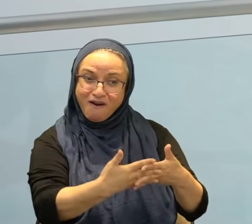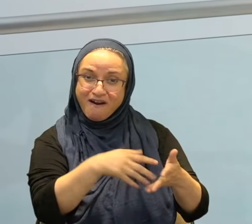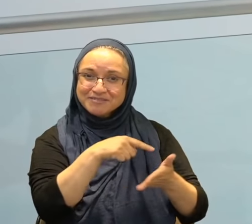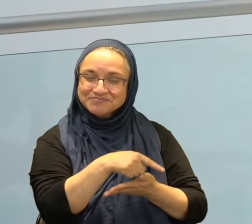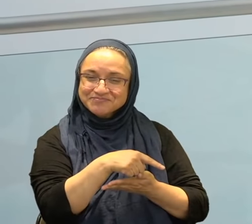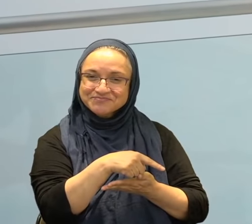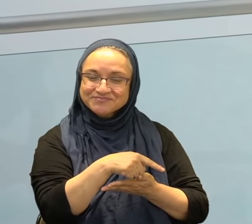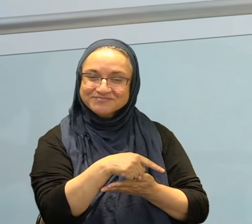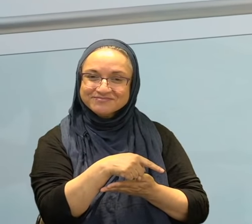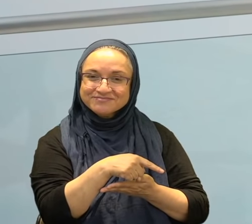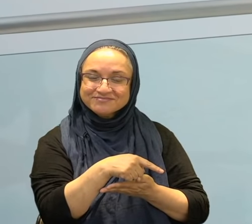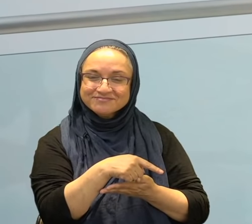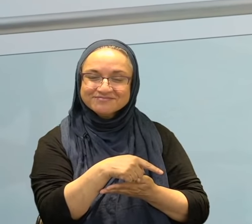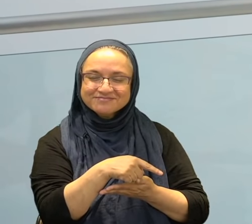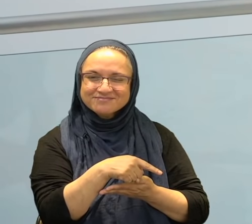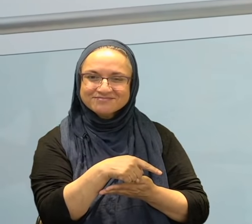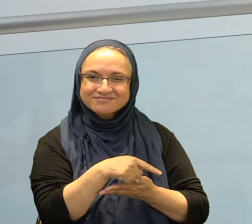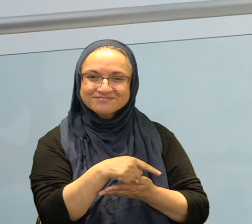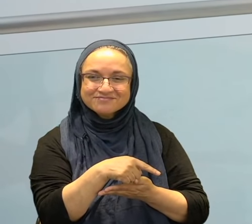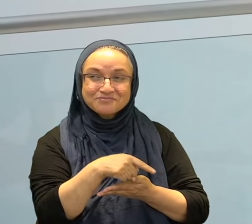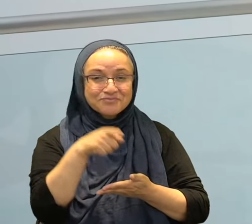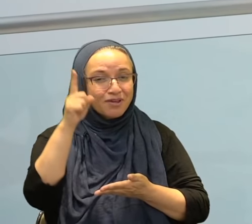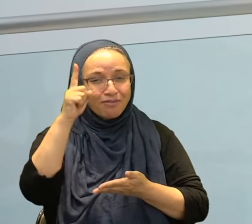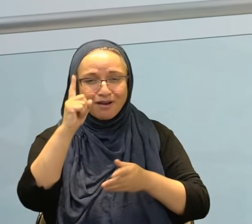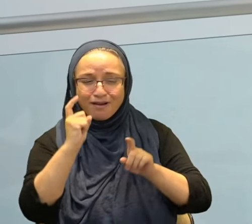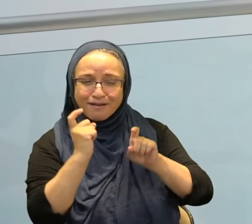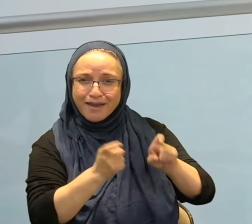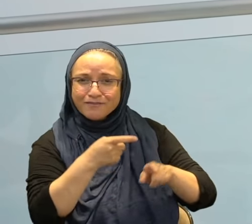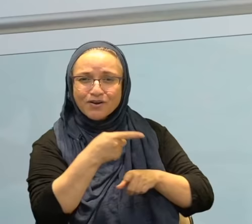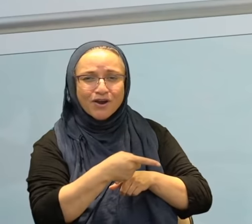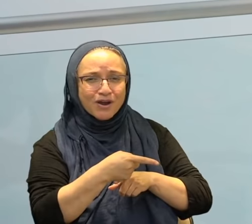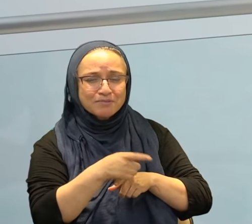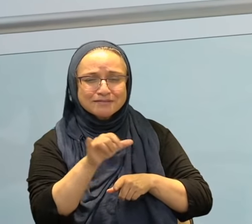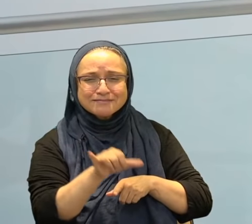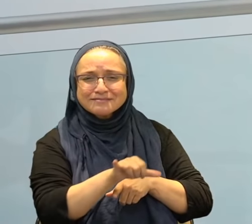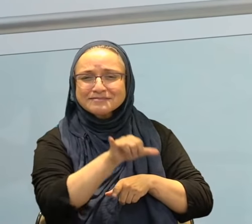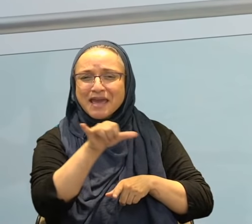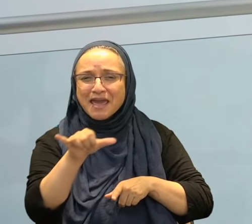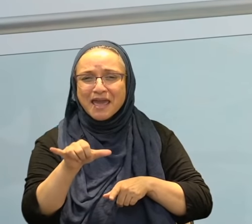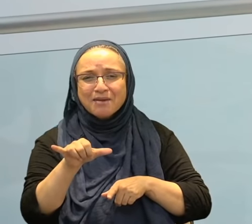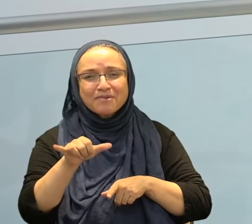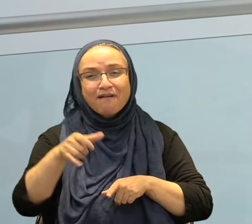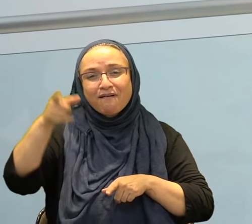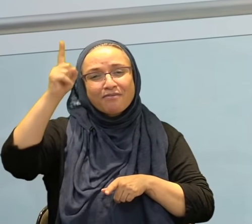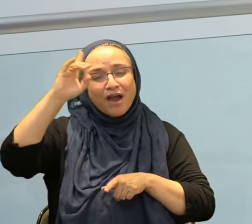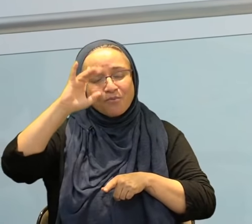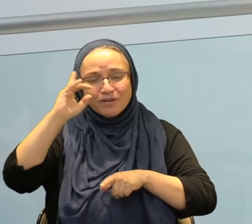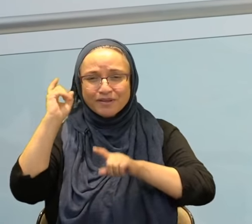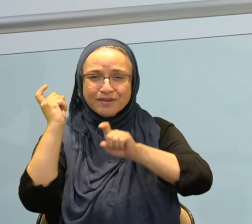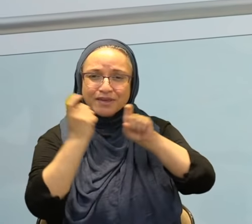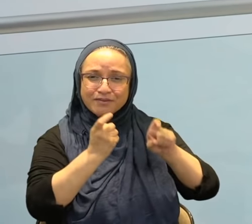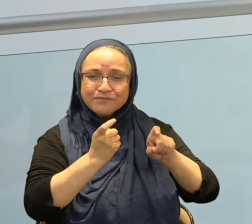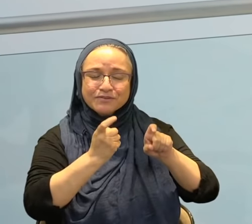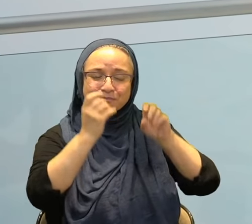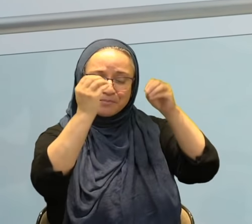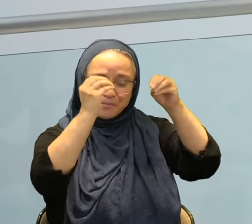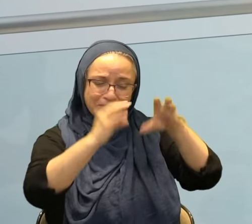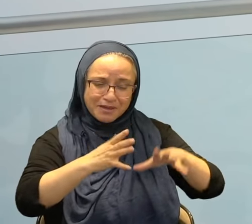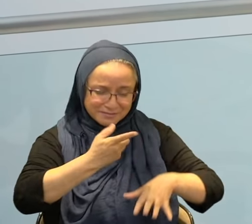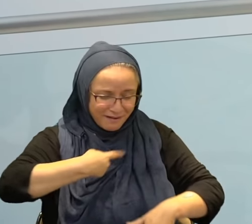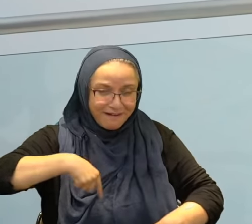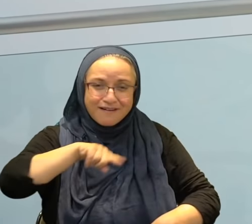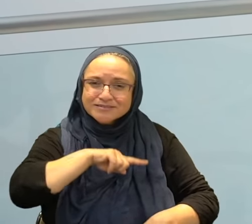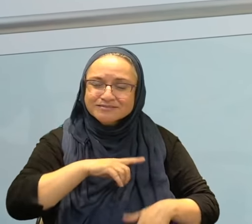and our prophet sallallah and answered those prayers is the same Lord that we're calling